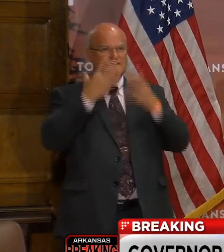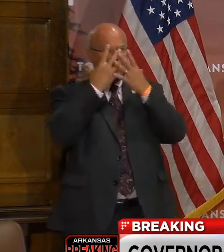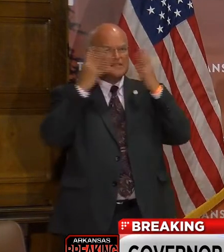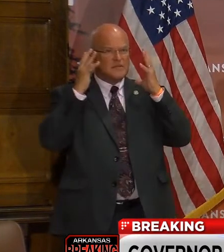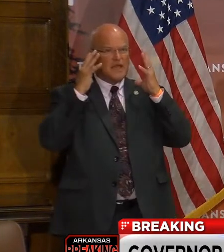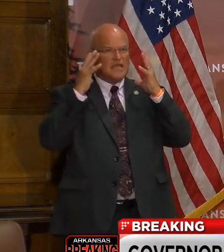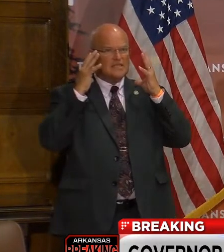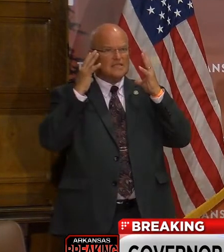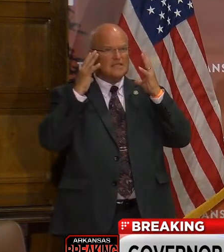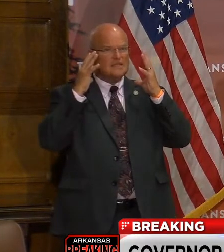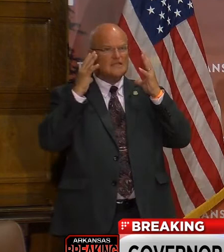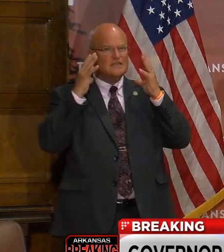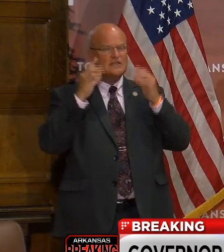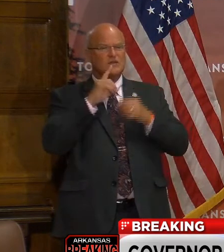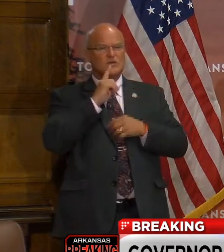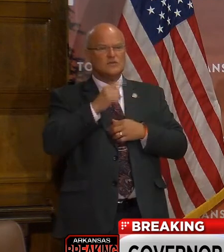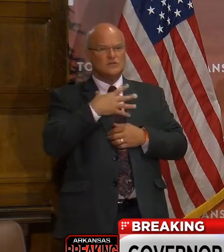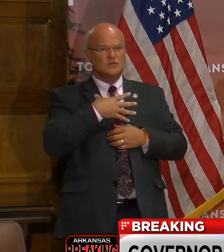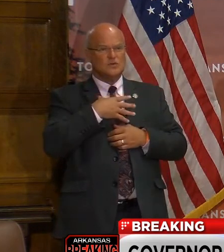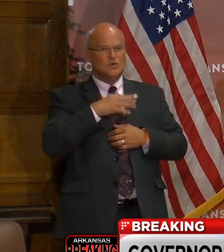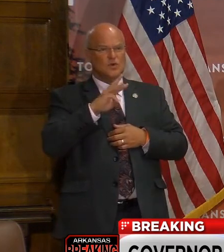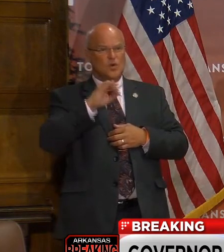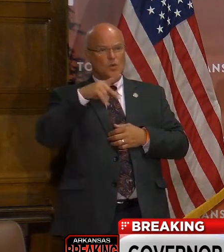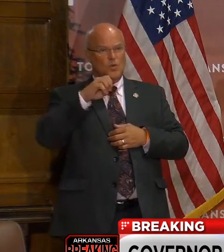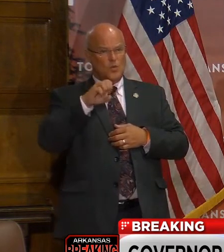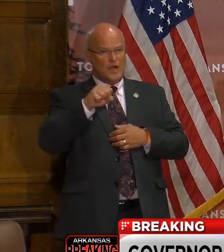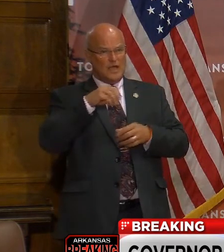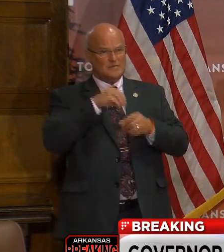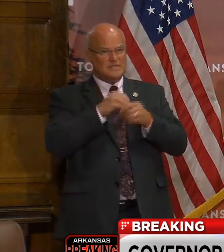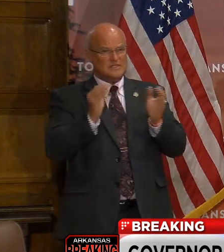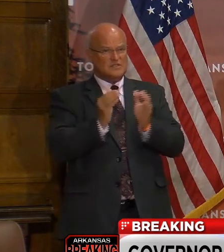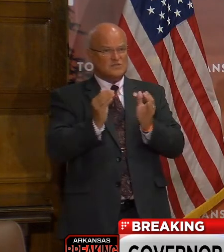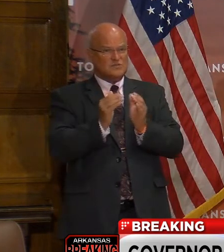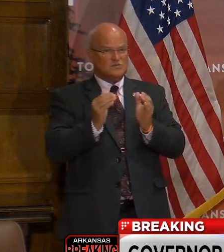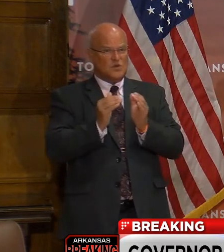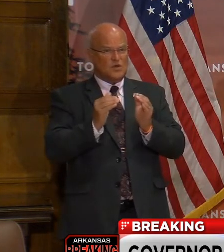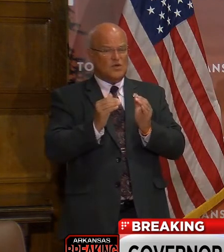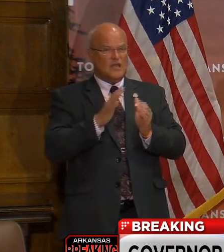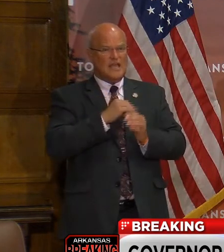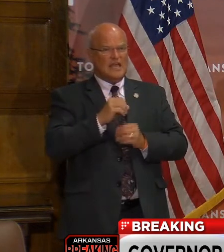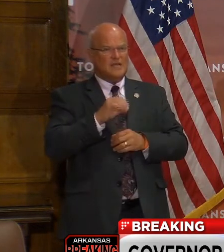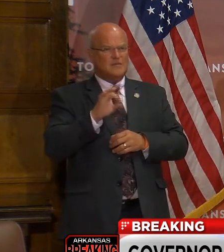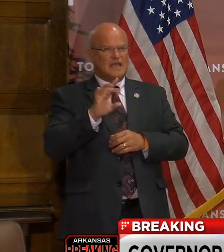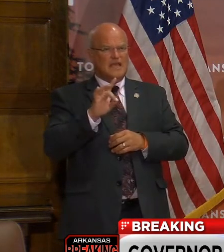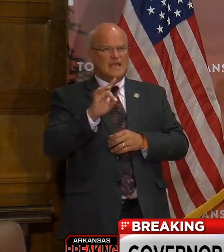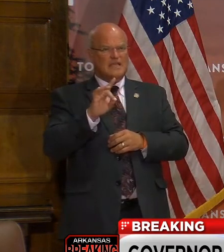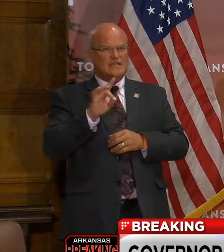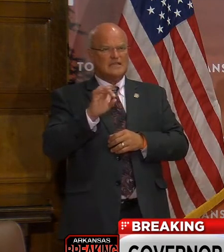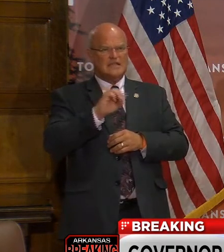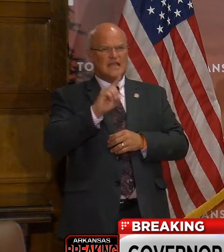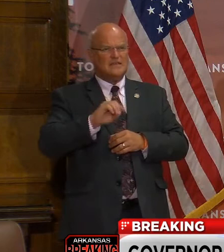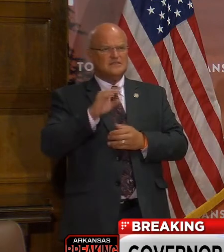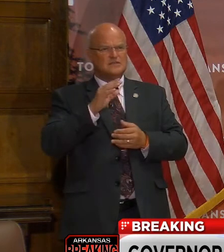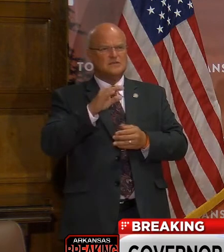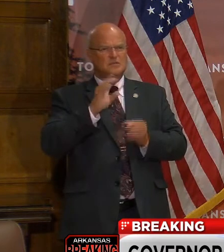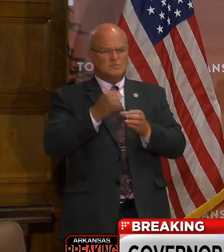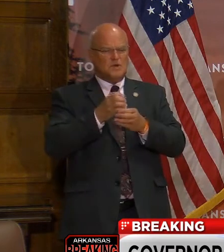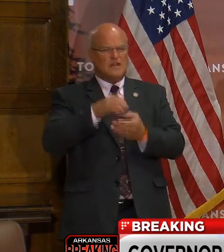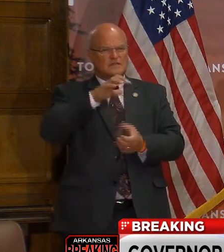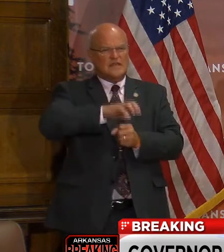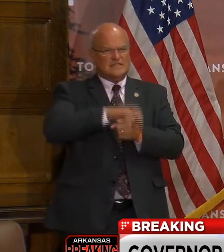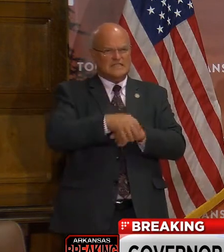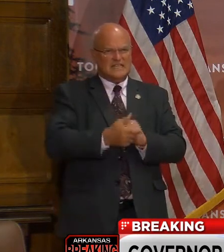mask. It was wipes in a small and about an 8-ounce bottle of hand